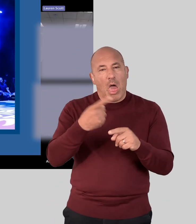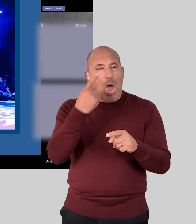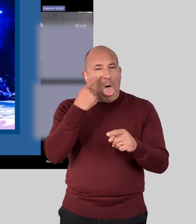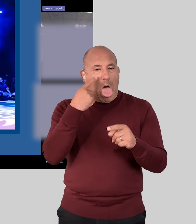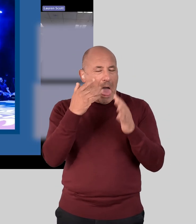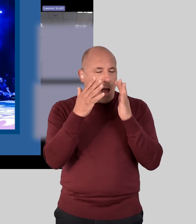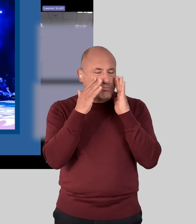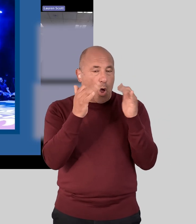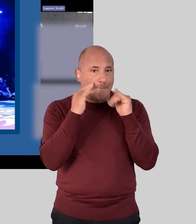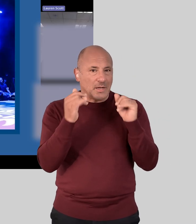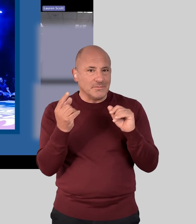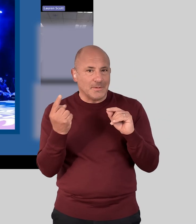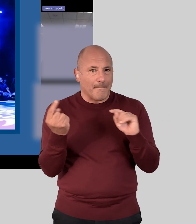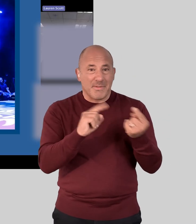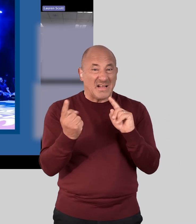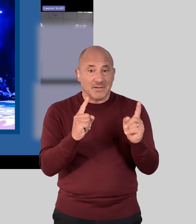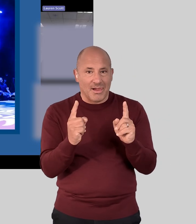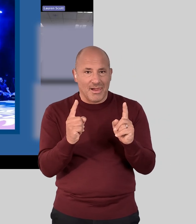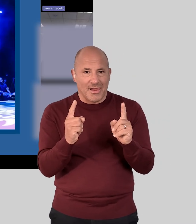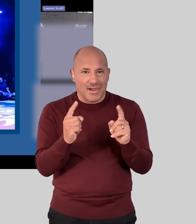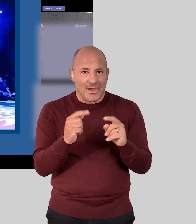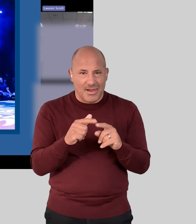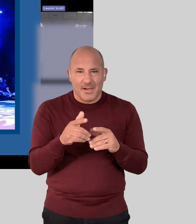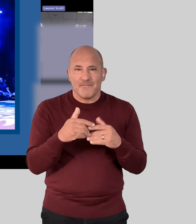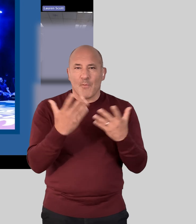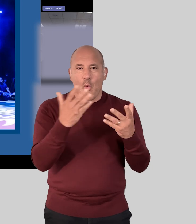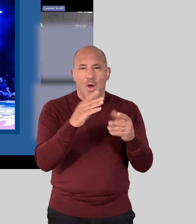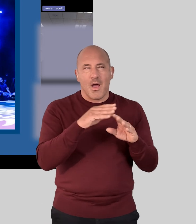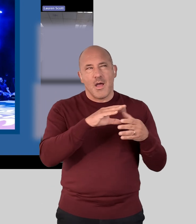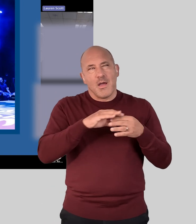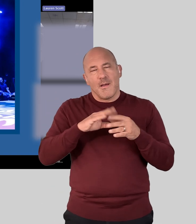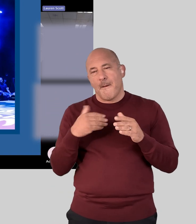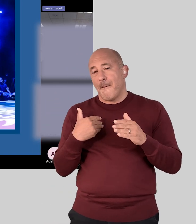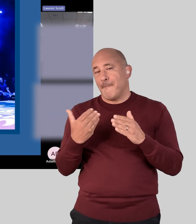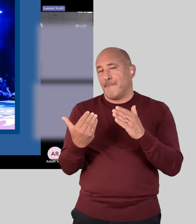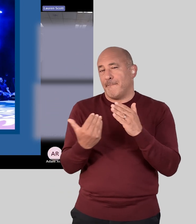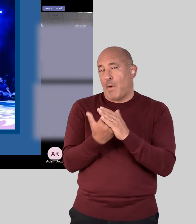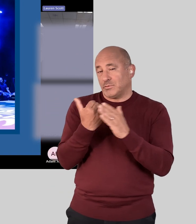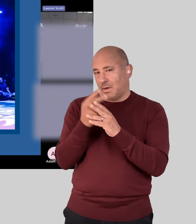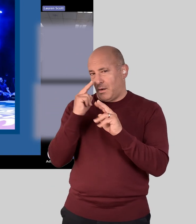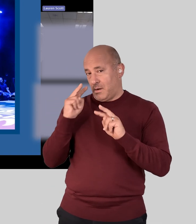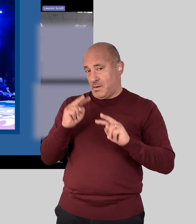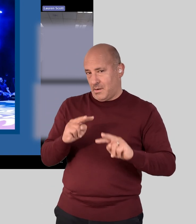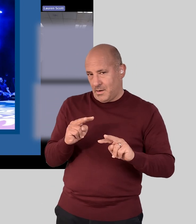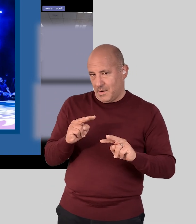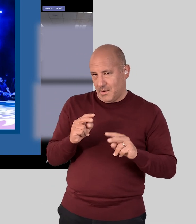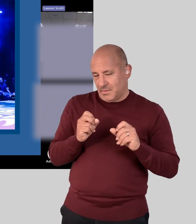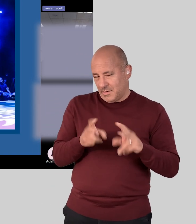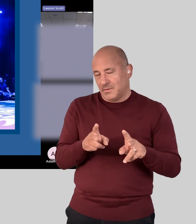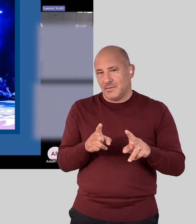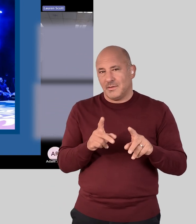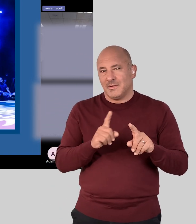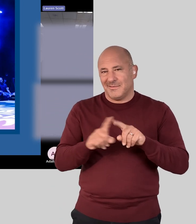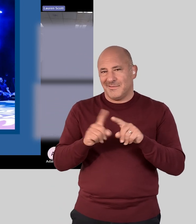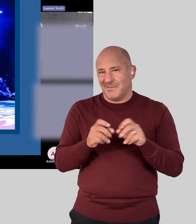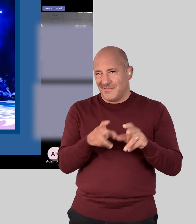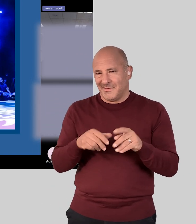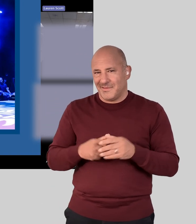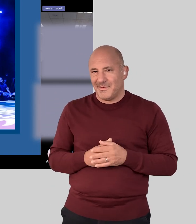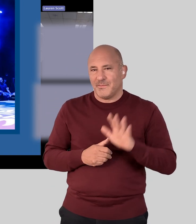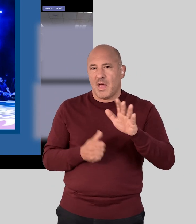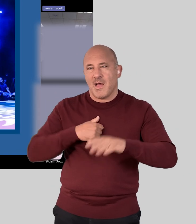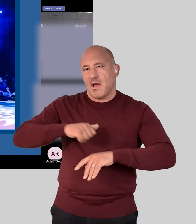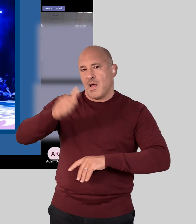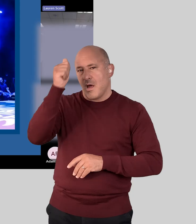like experimental battles, which I feel encompasses more of this like contemporary lens